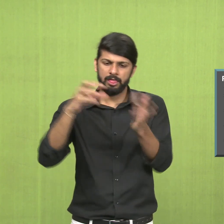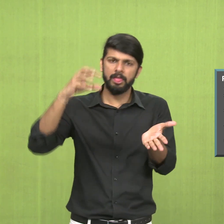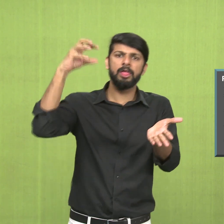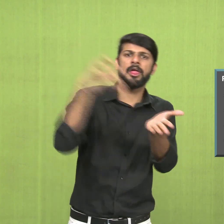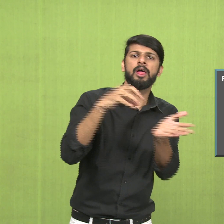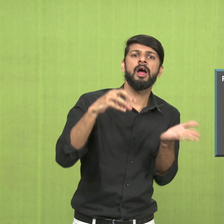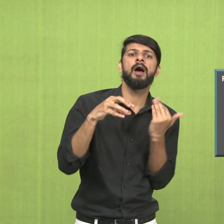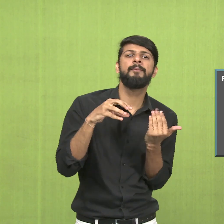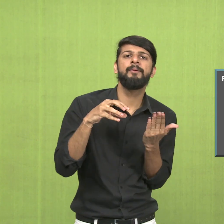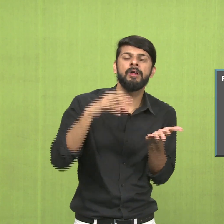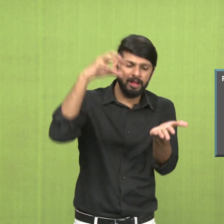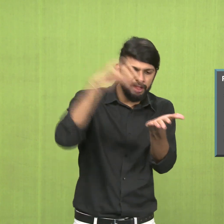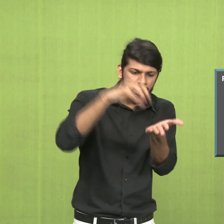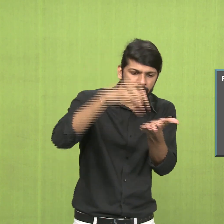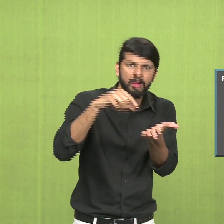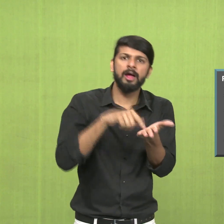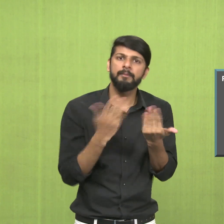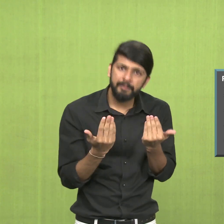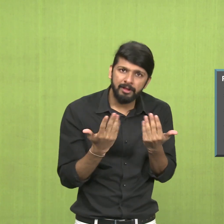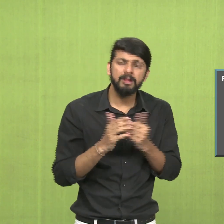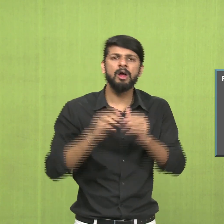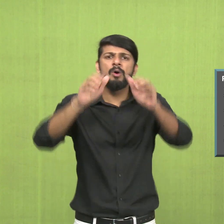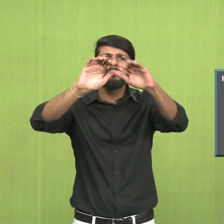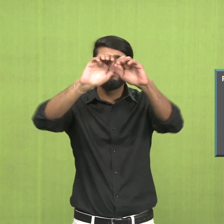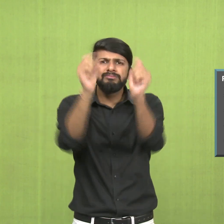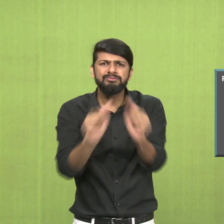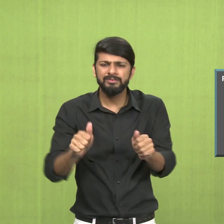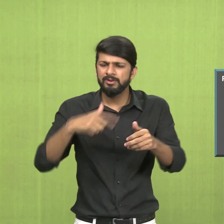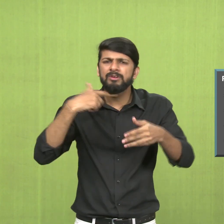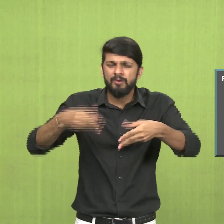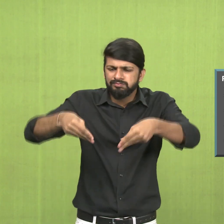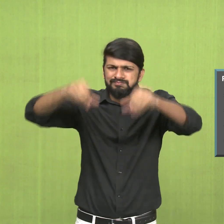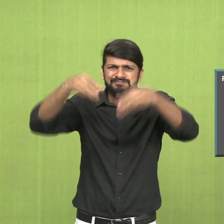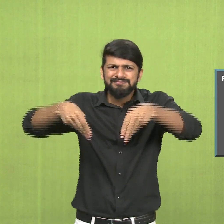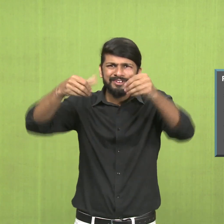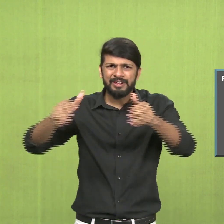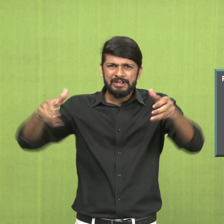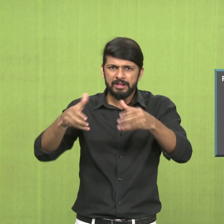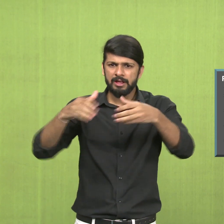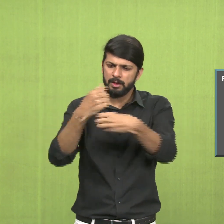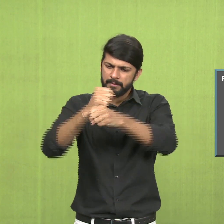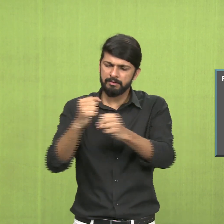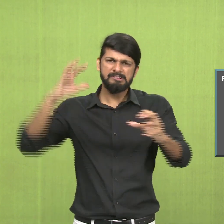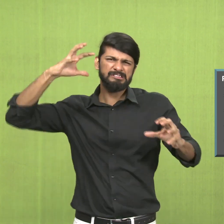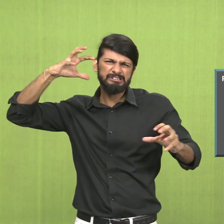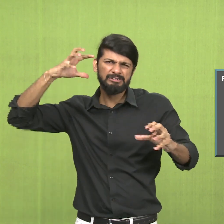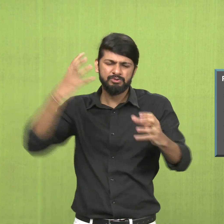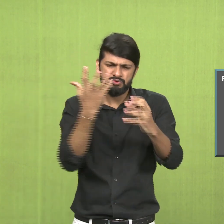potato. They would cut it cross section or lengthwise and use it, dip it in ink. Even